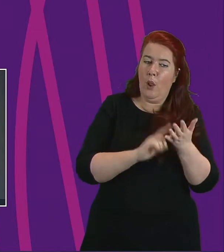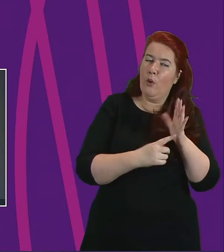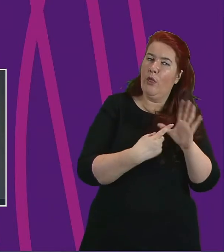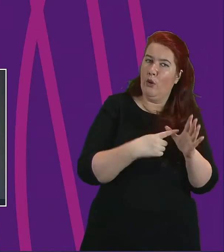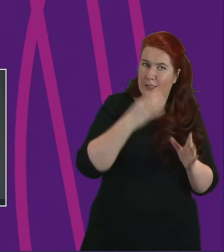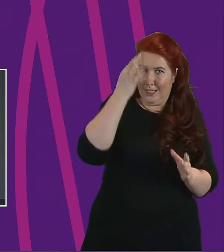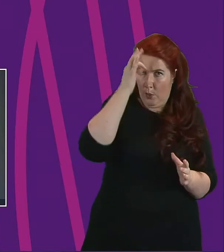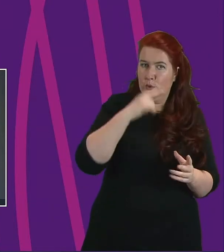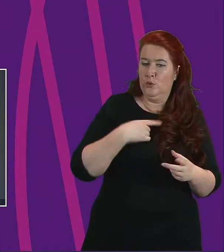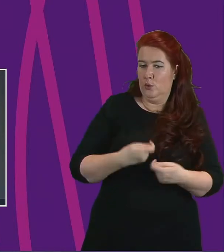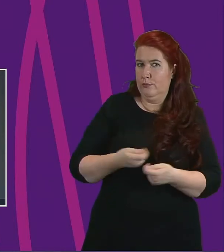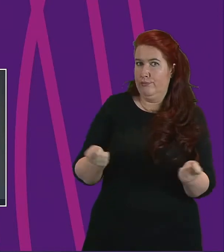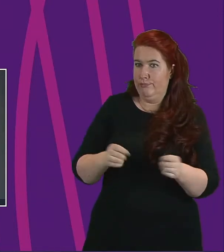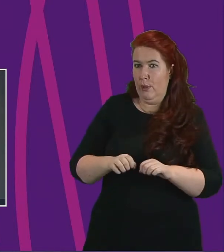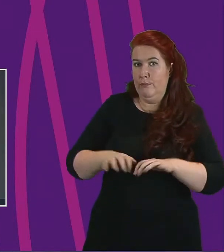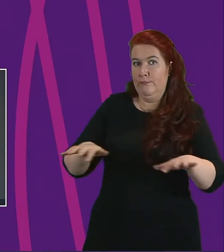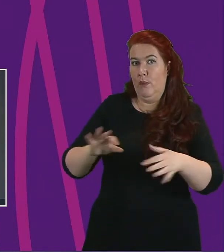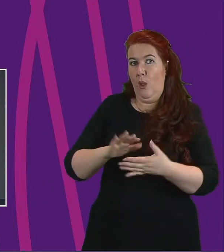ground.